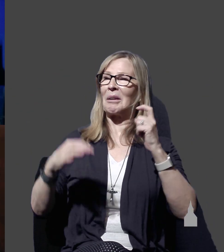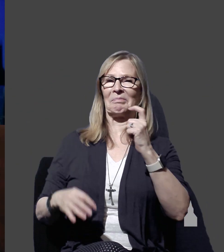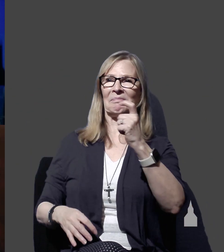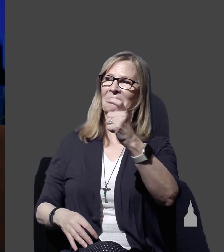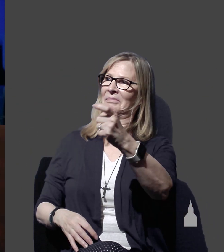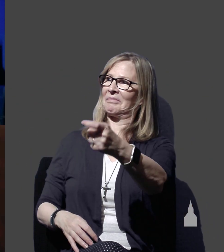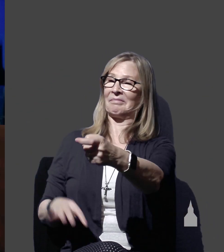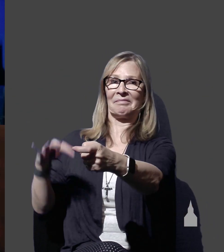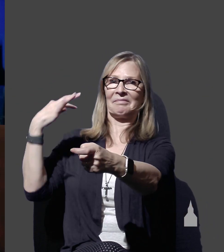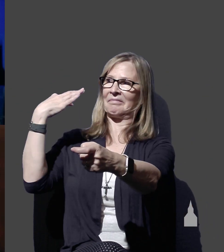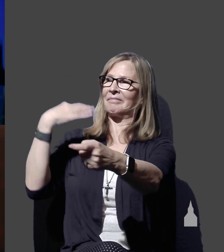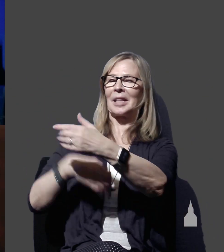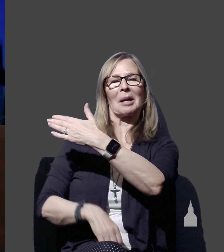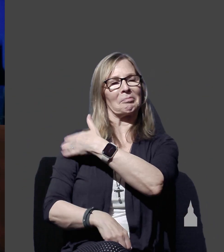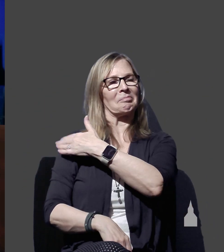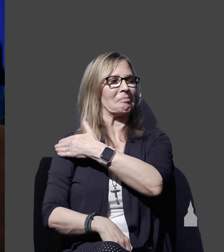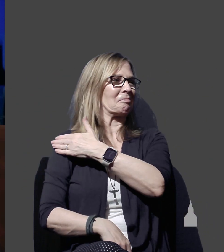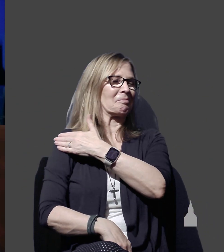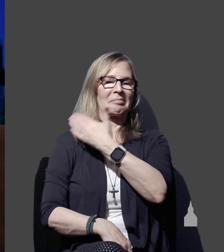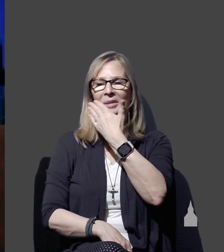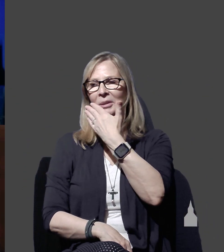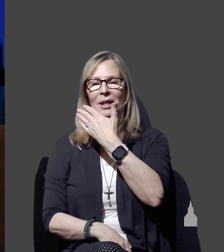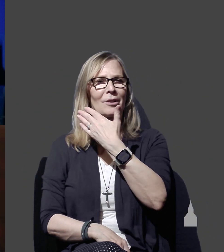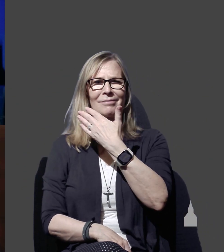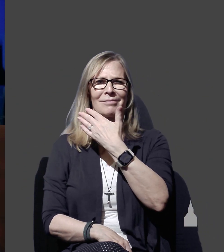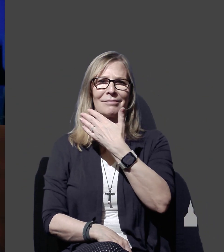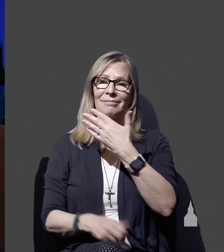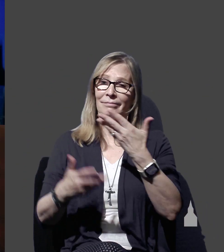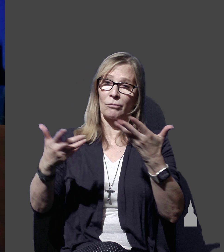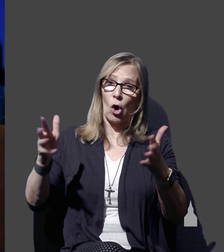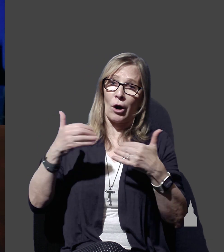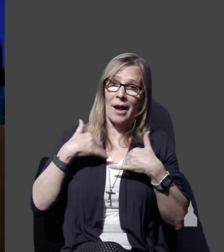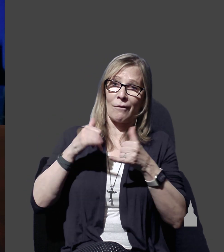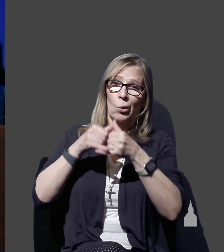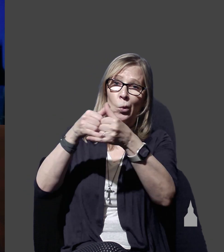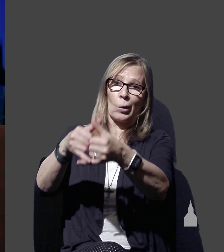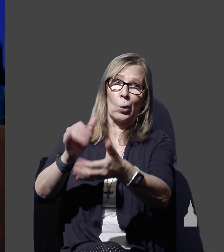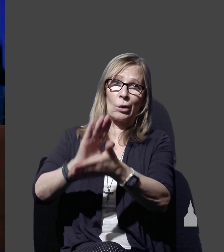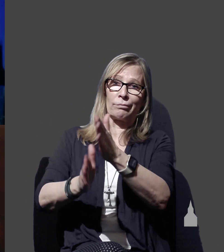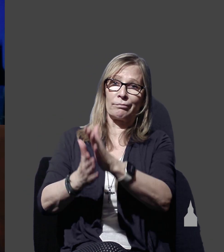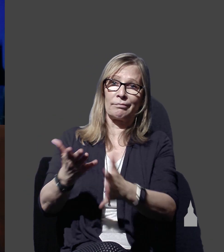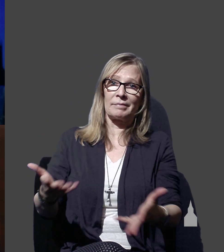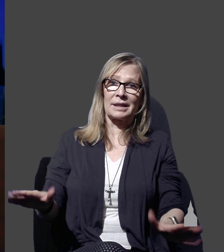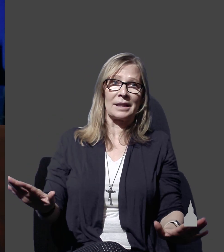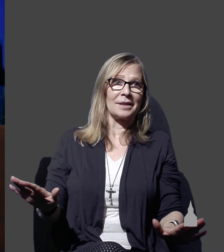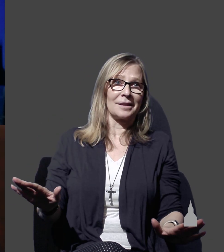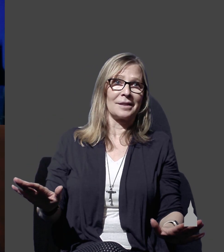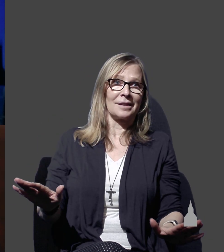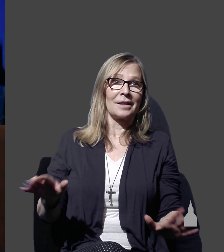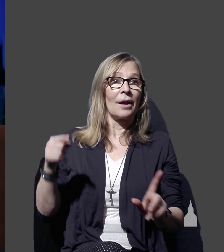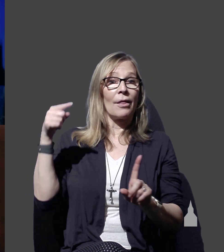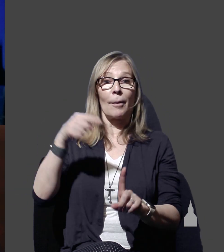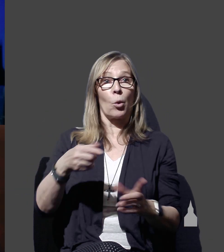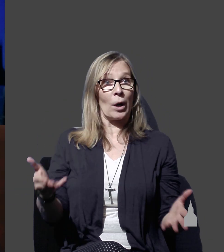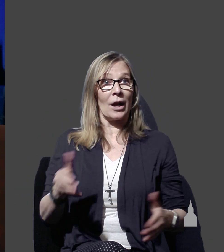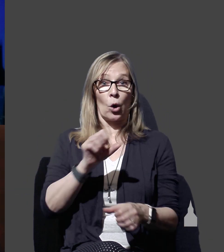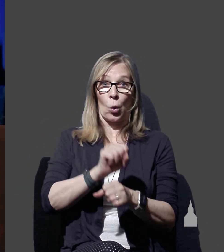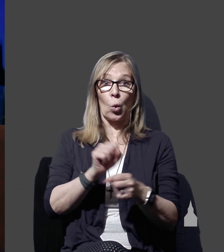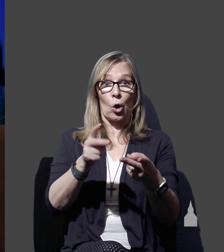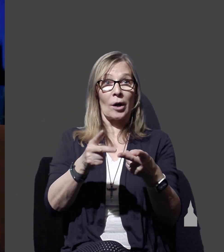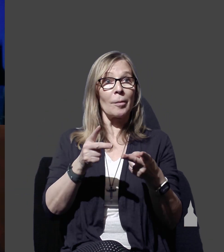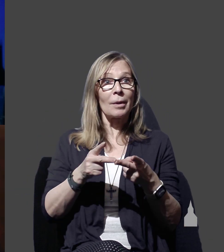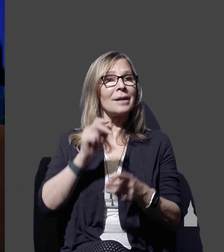honored by men. Truly I say to you, they have their reward in full. The point for us in the workplace